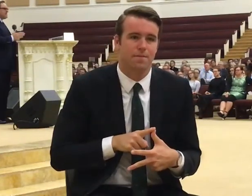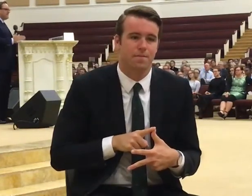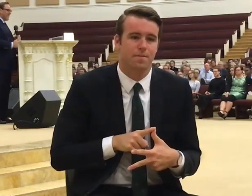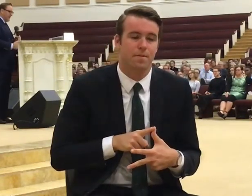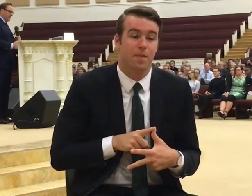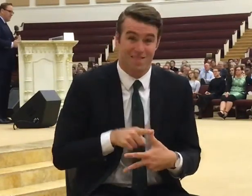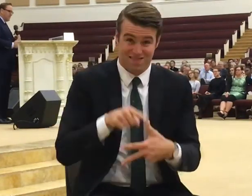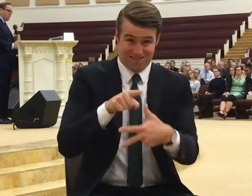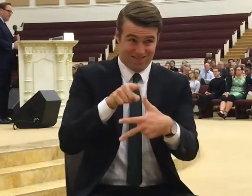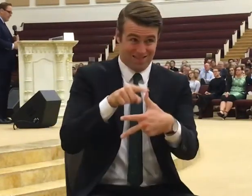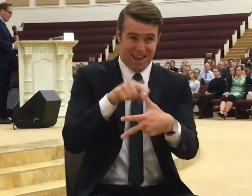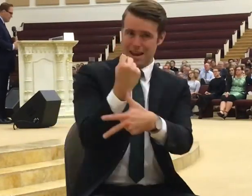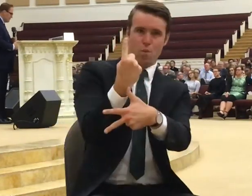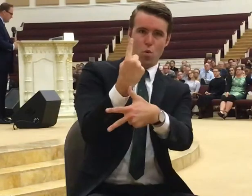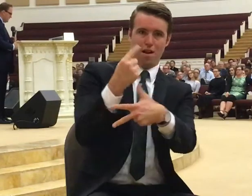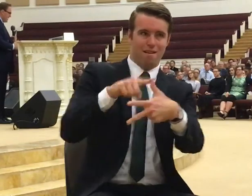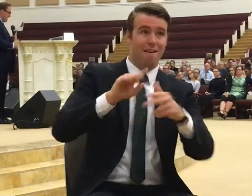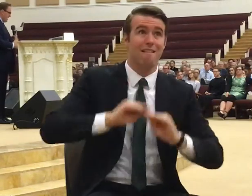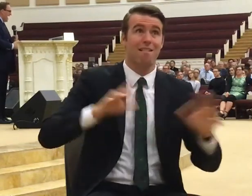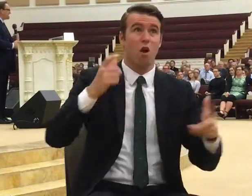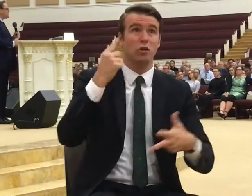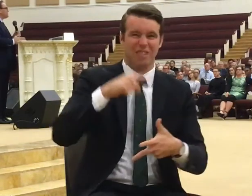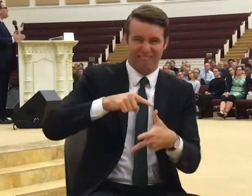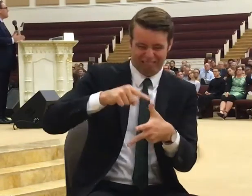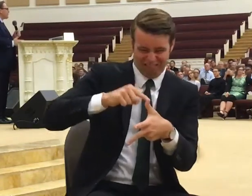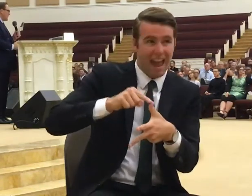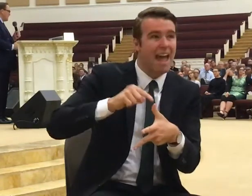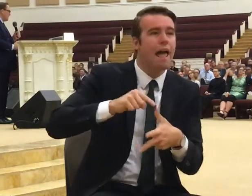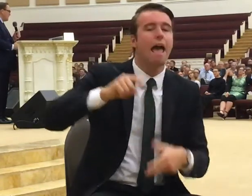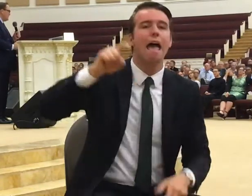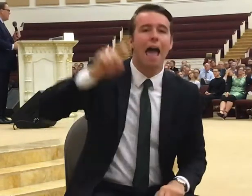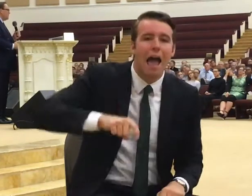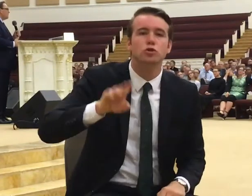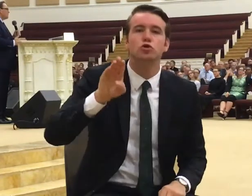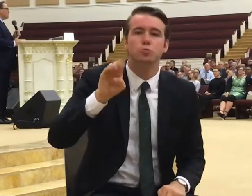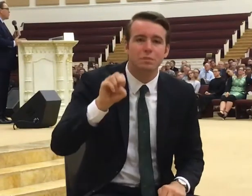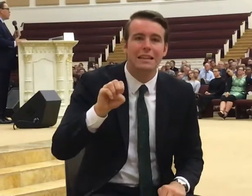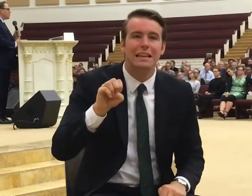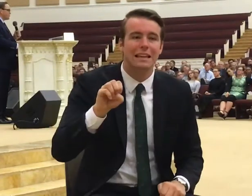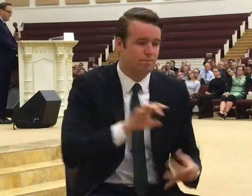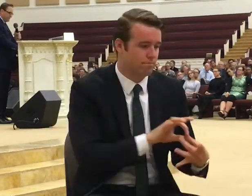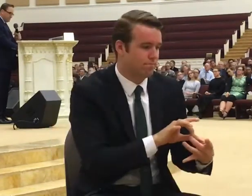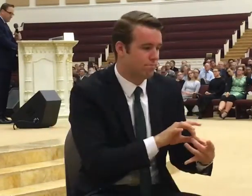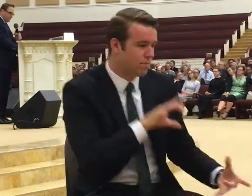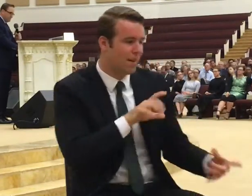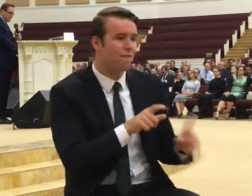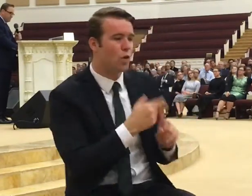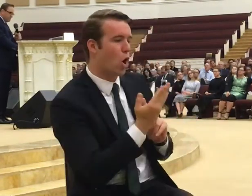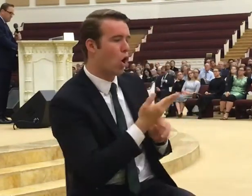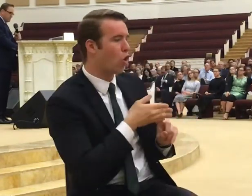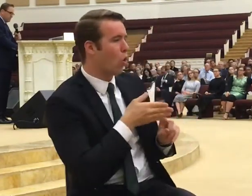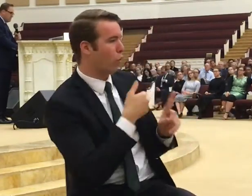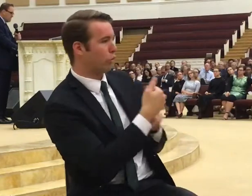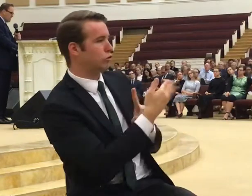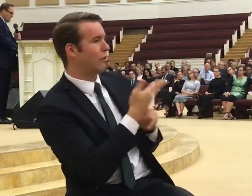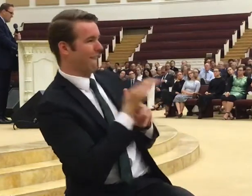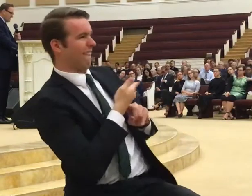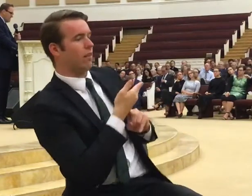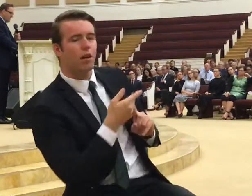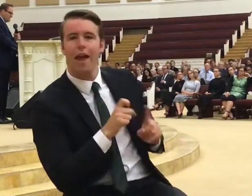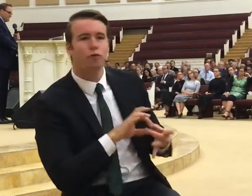This thing, number one, has to be free from coercion.